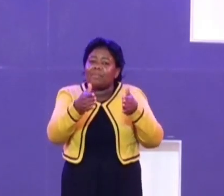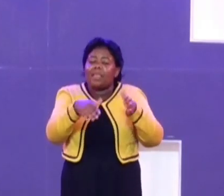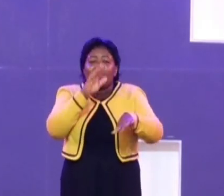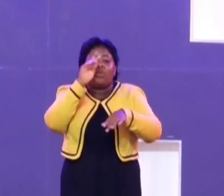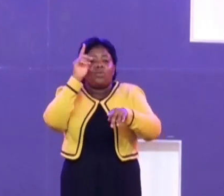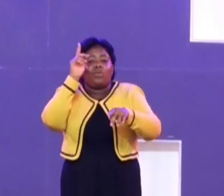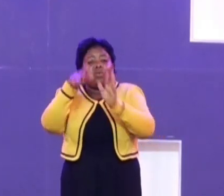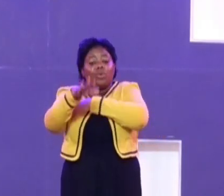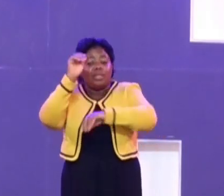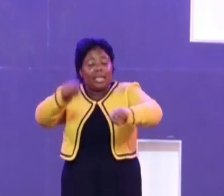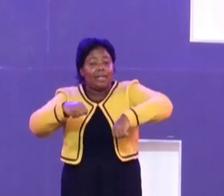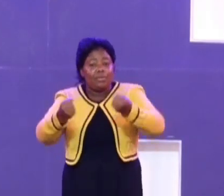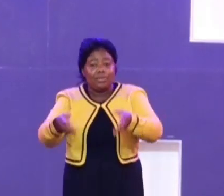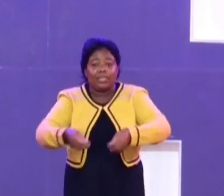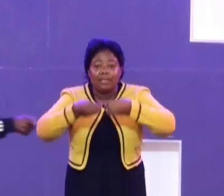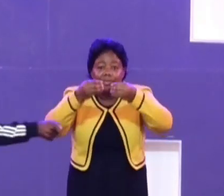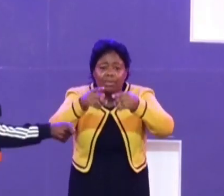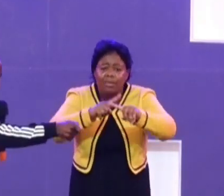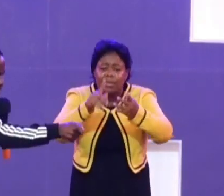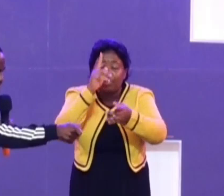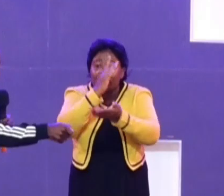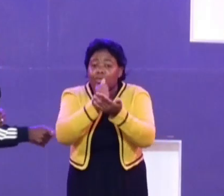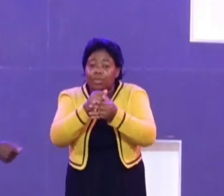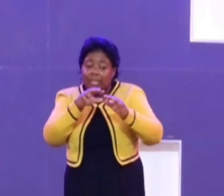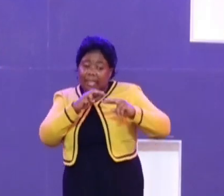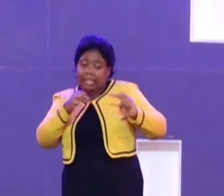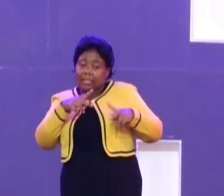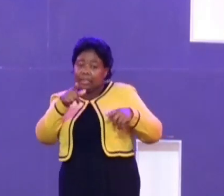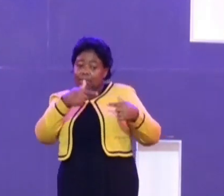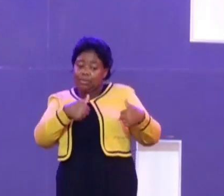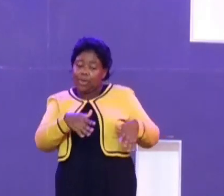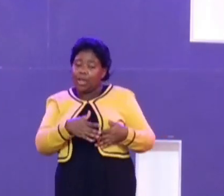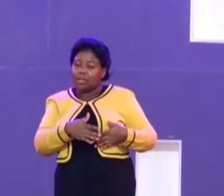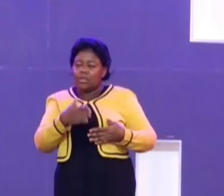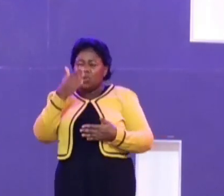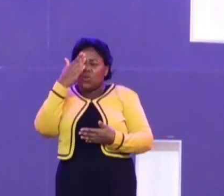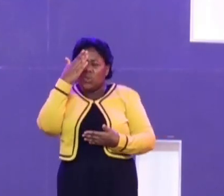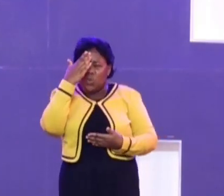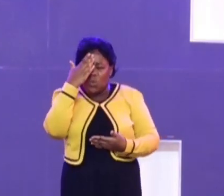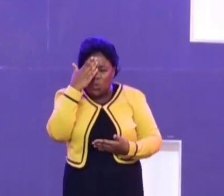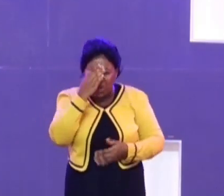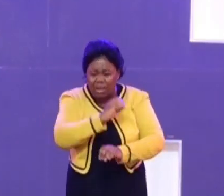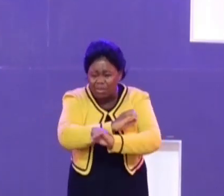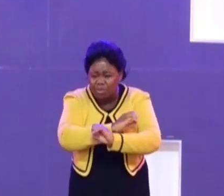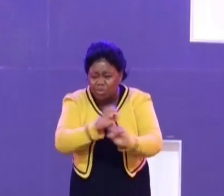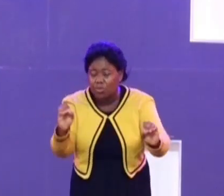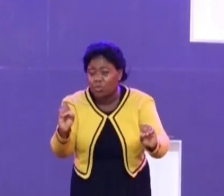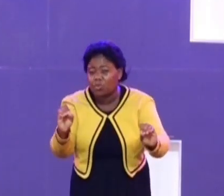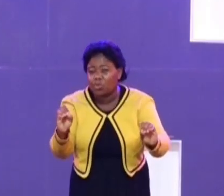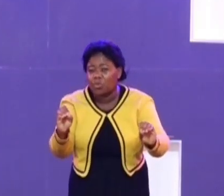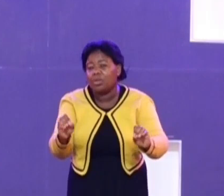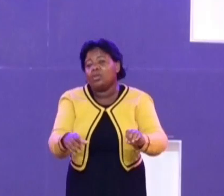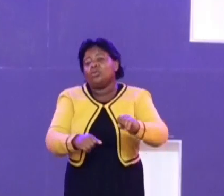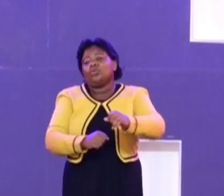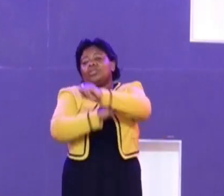never give you. Katonda byatali kuwa. Because when he checks in you. Kubanga bwakebera mu gwe. You are not humble enough. Soli mukaka mwechimala. To